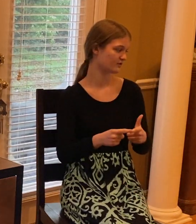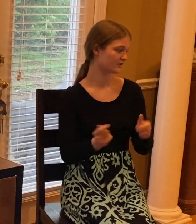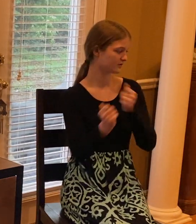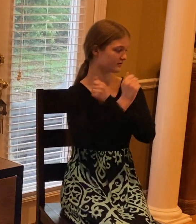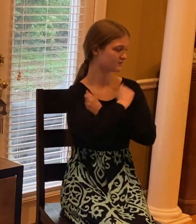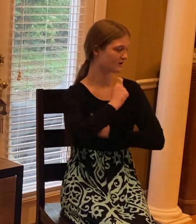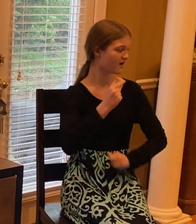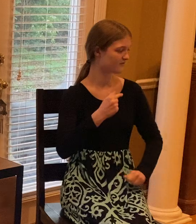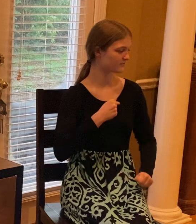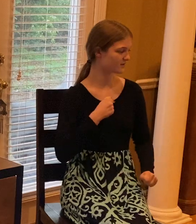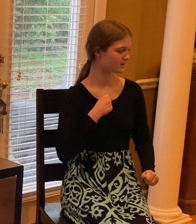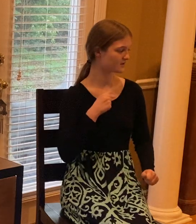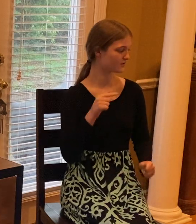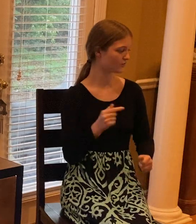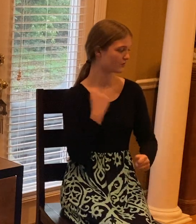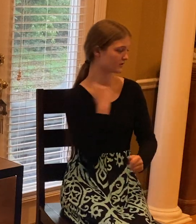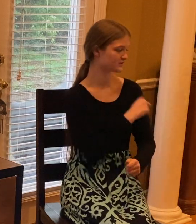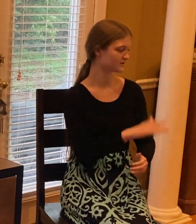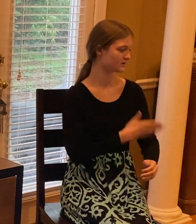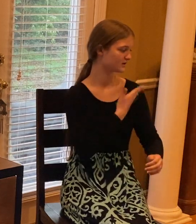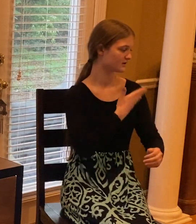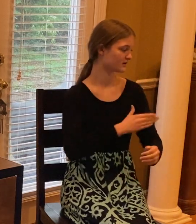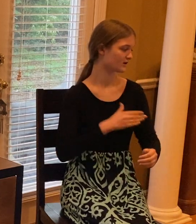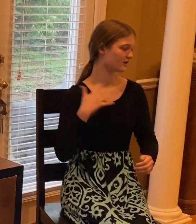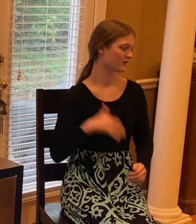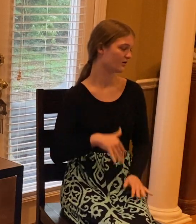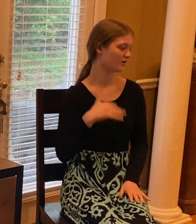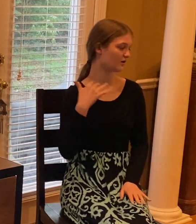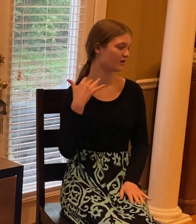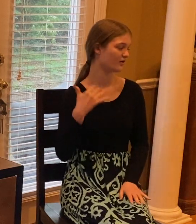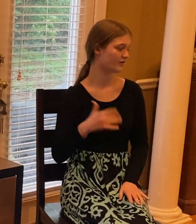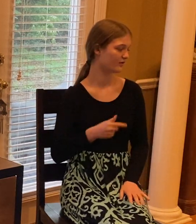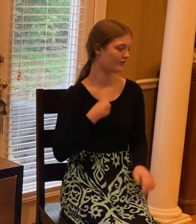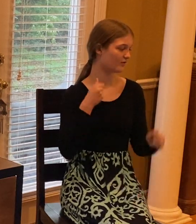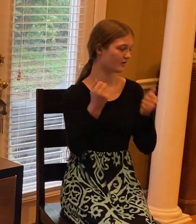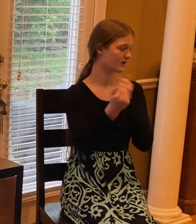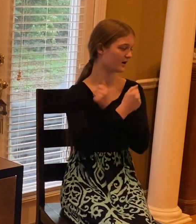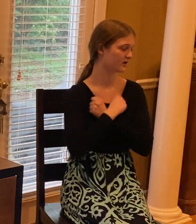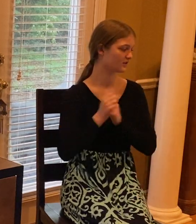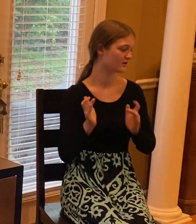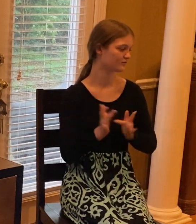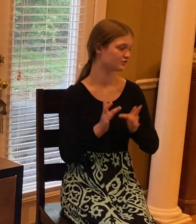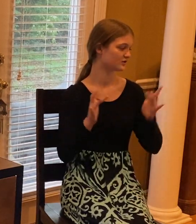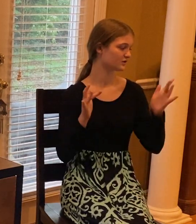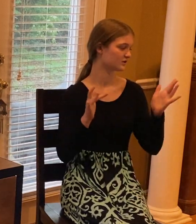He first loved me and we sing it all.